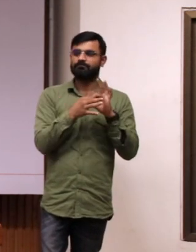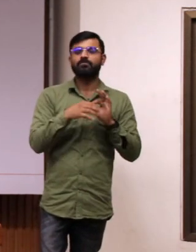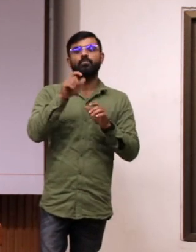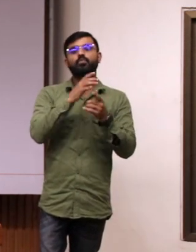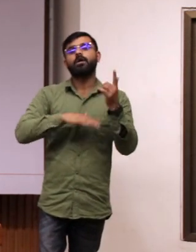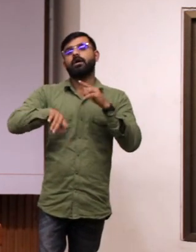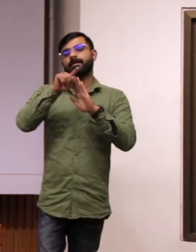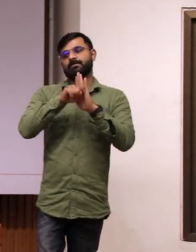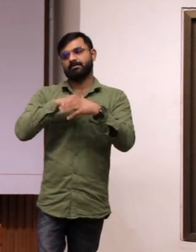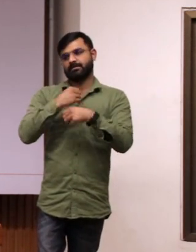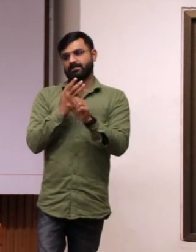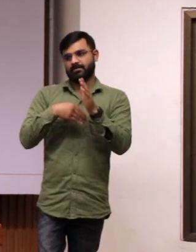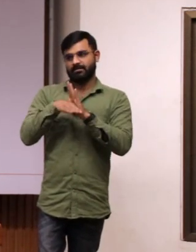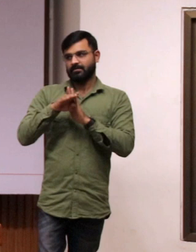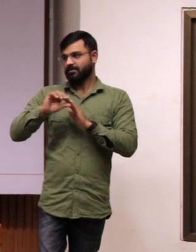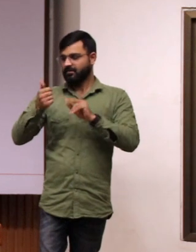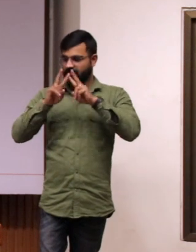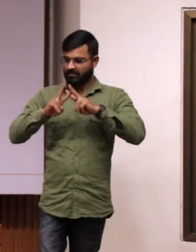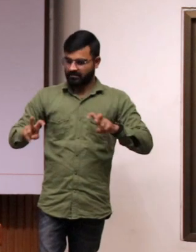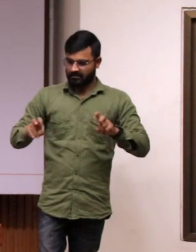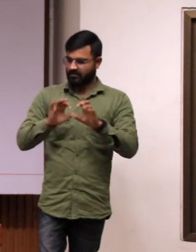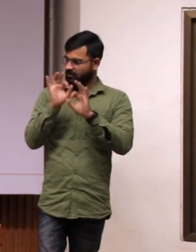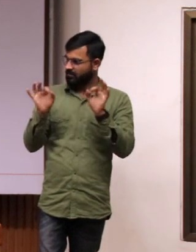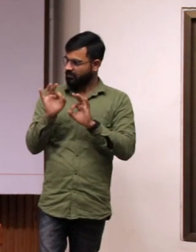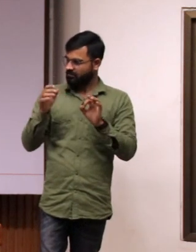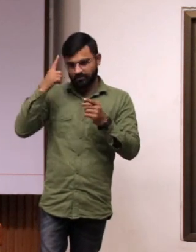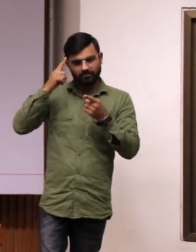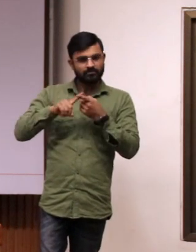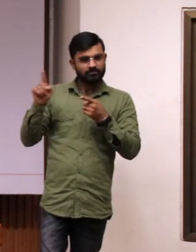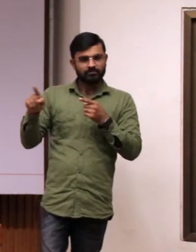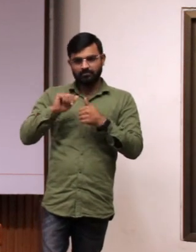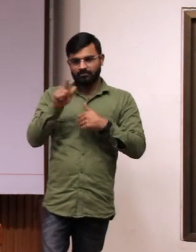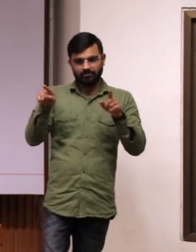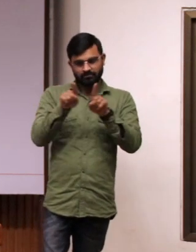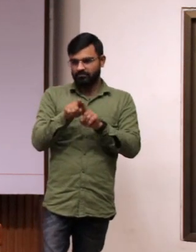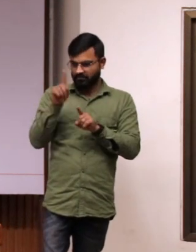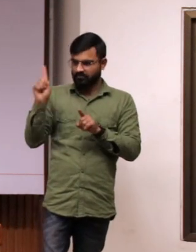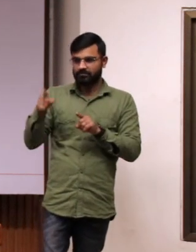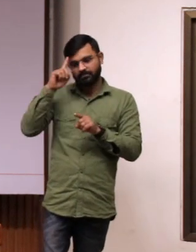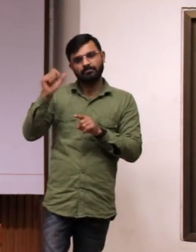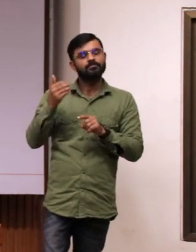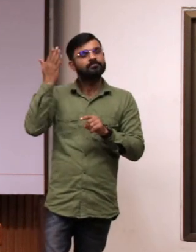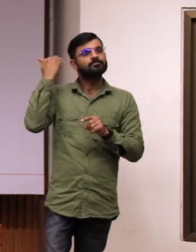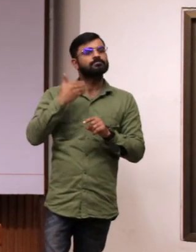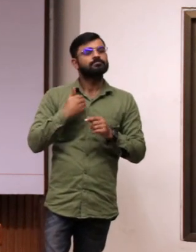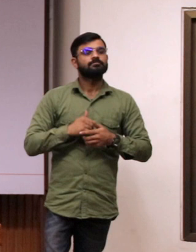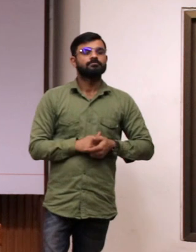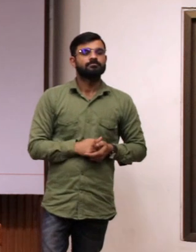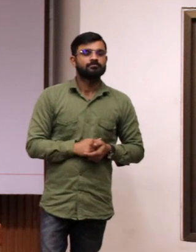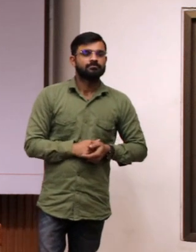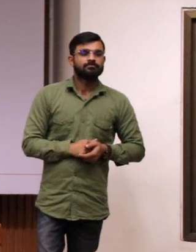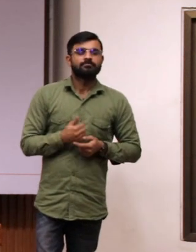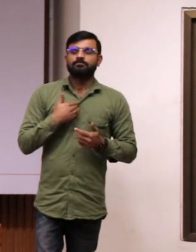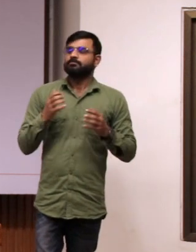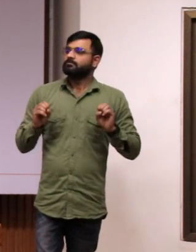level. Yes. Otherwise, the research will be like, you know. No, I agree with not you. Not everyone is like you. I agree. I remember I